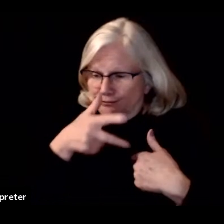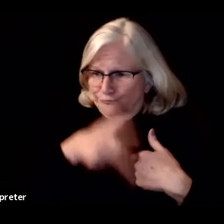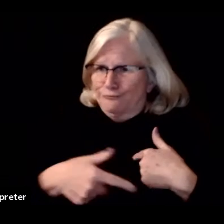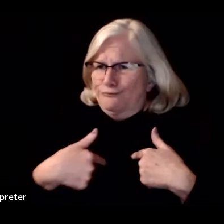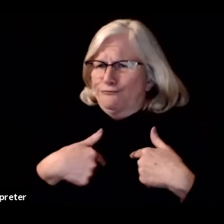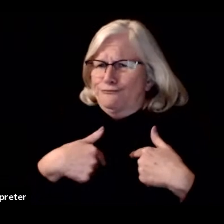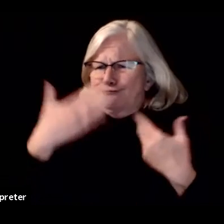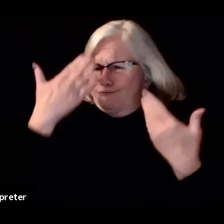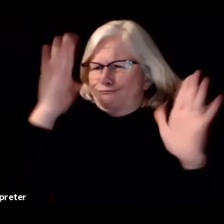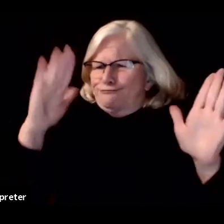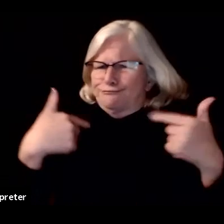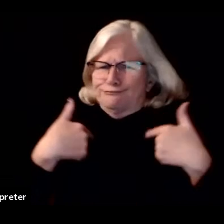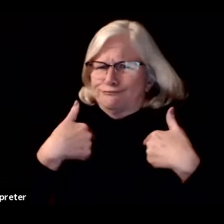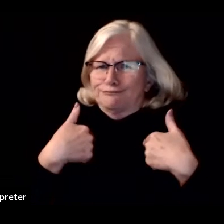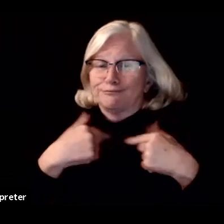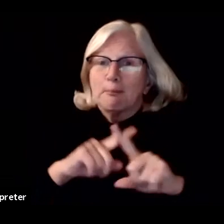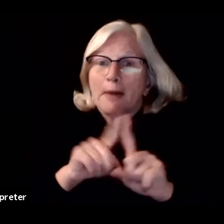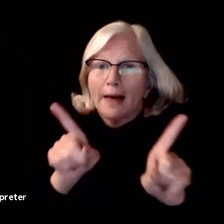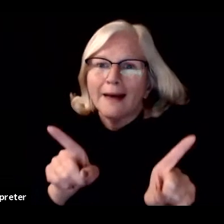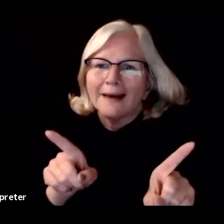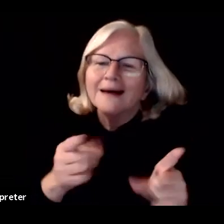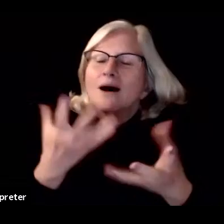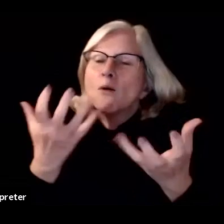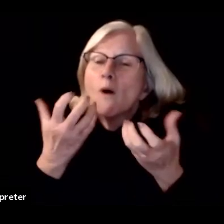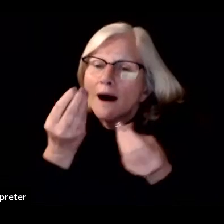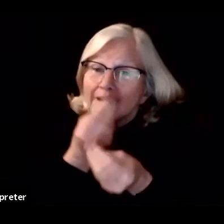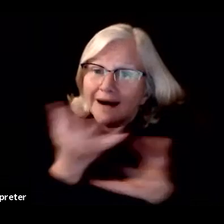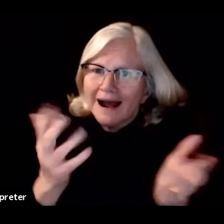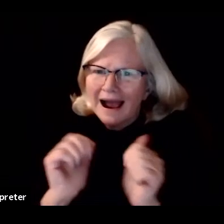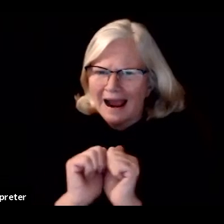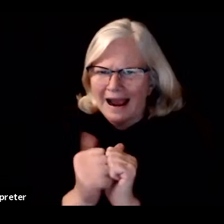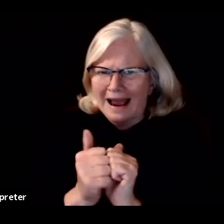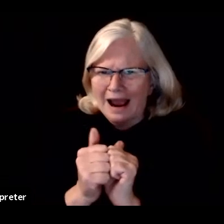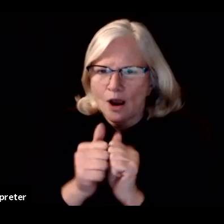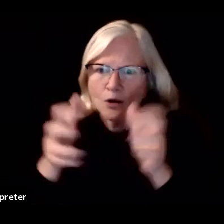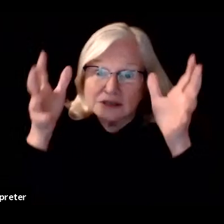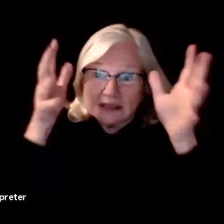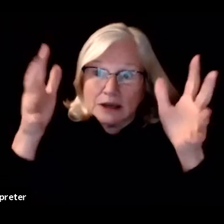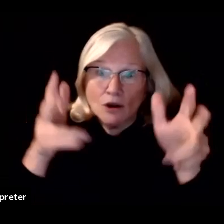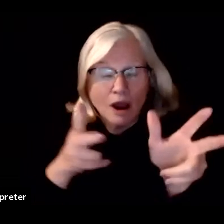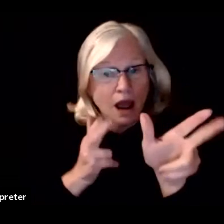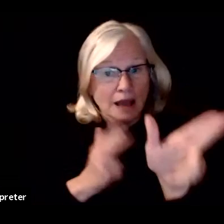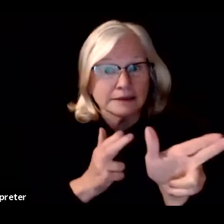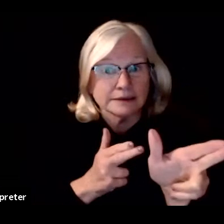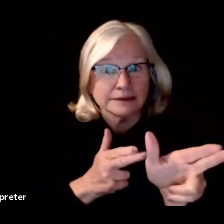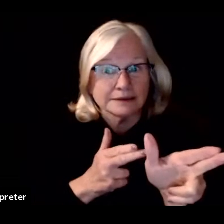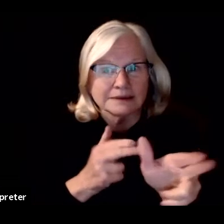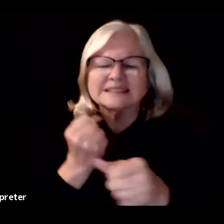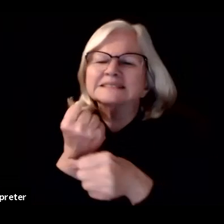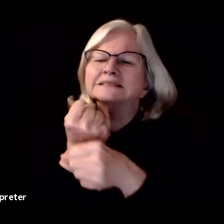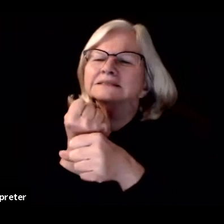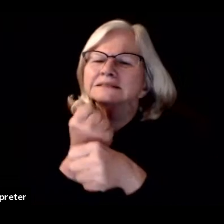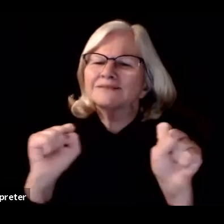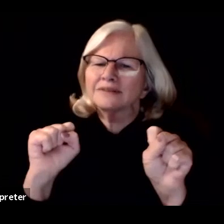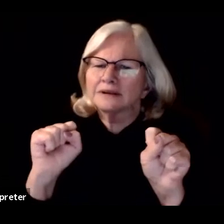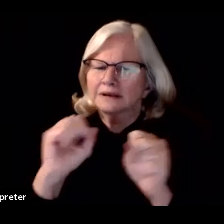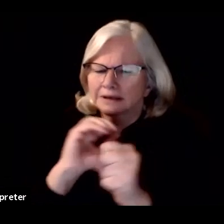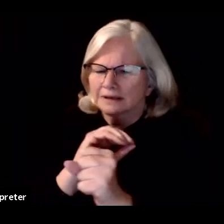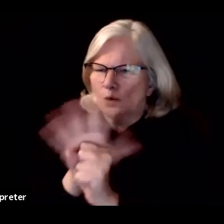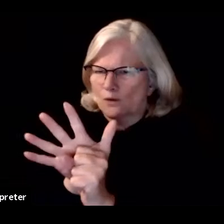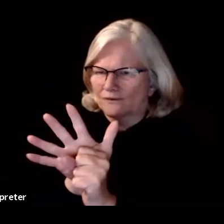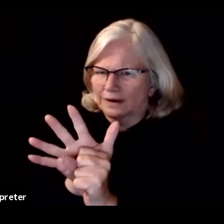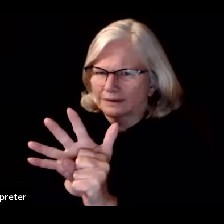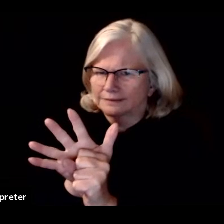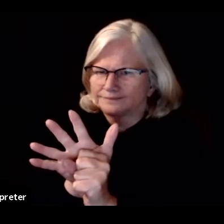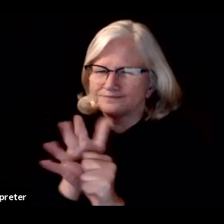hunting season and how to be safe for COVID. We know that this weekend is the start of our deer hunting in Minnesota, and we want to